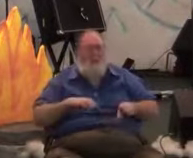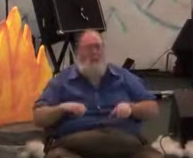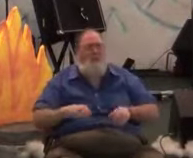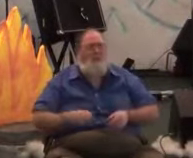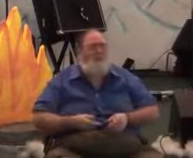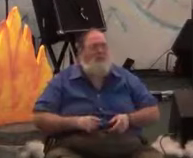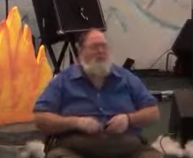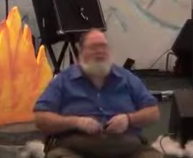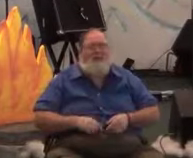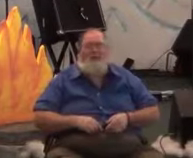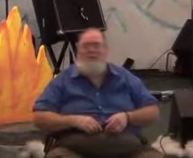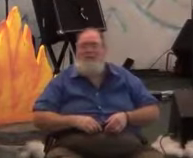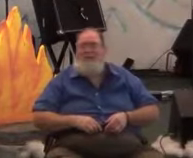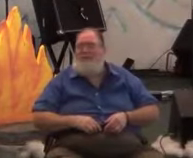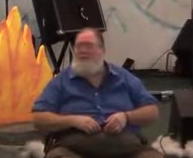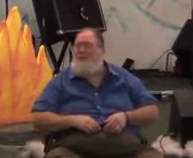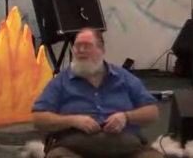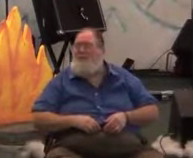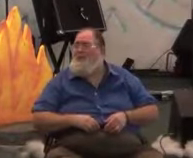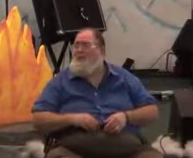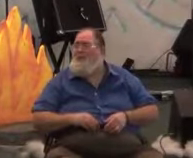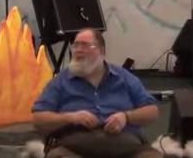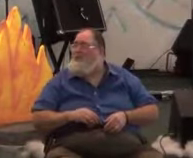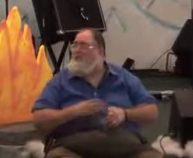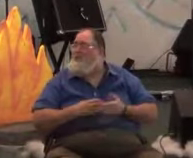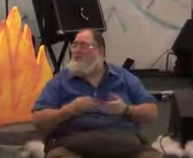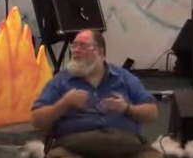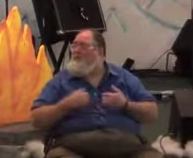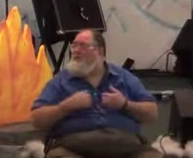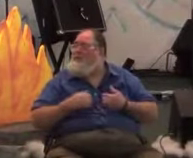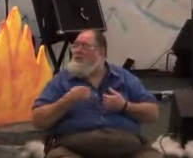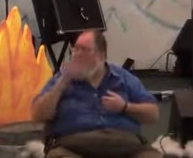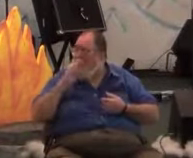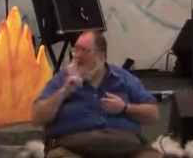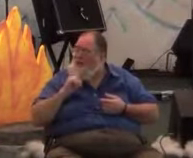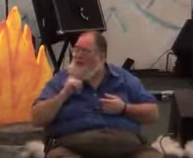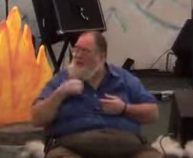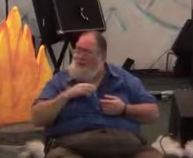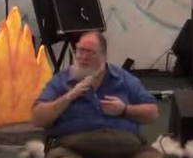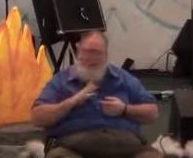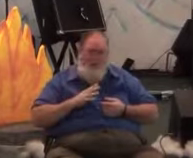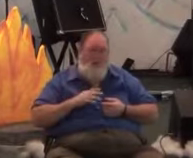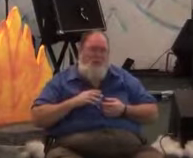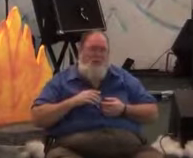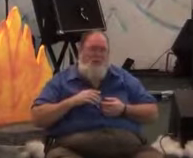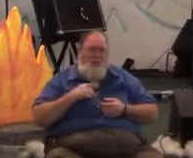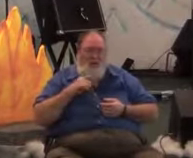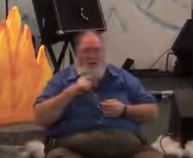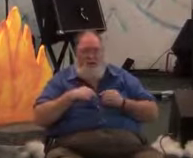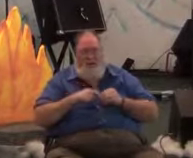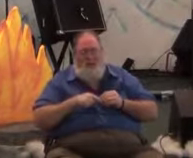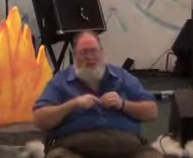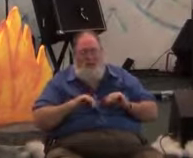God talk. We usually try to do that on Saturday morning. And we were reflecting and talking about how this thing started with